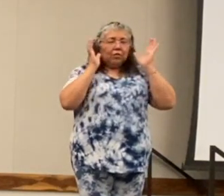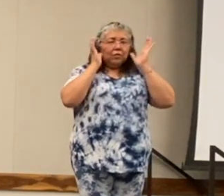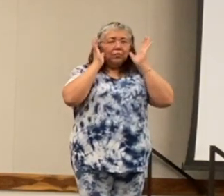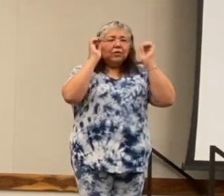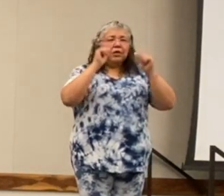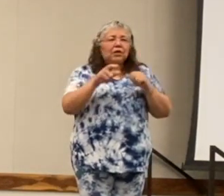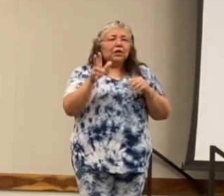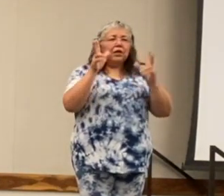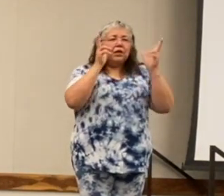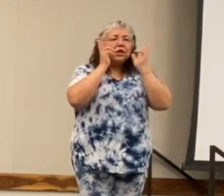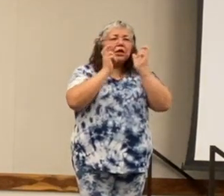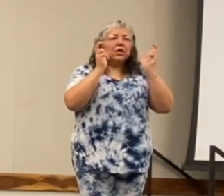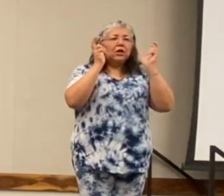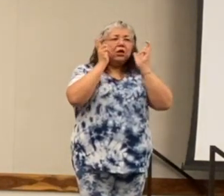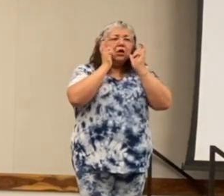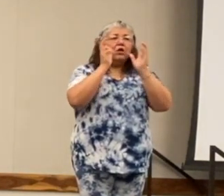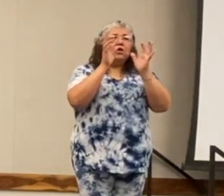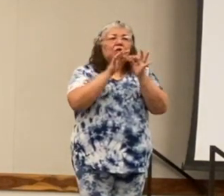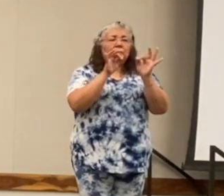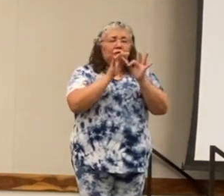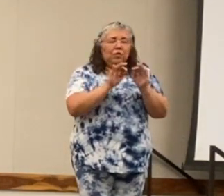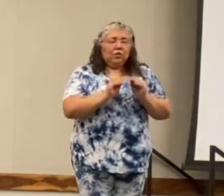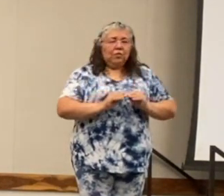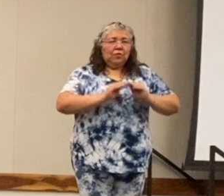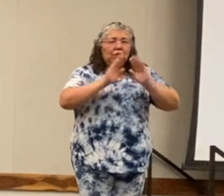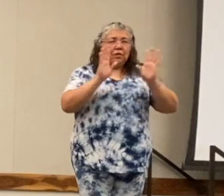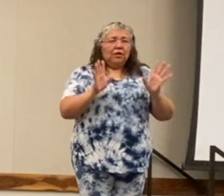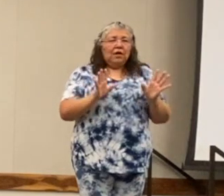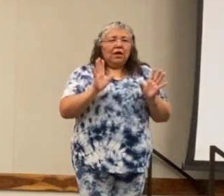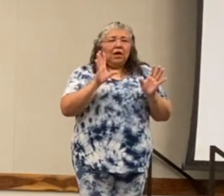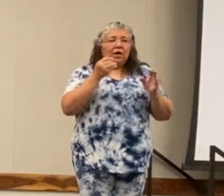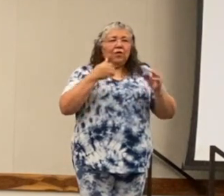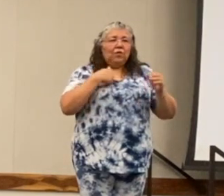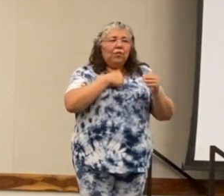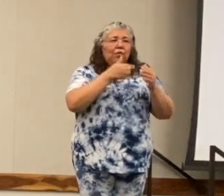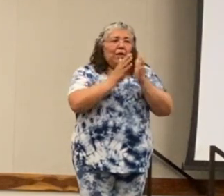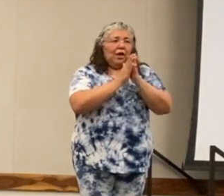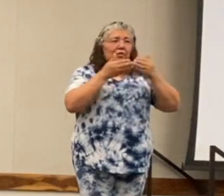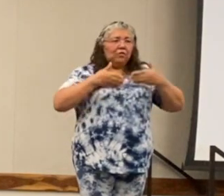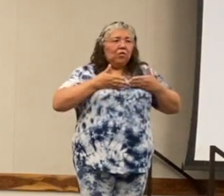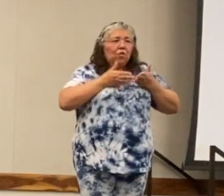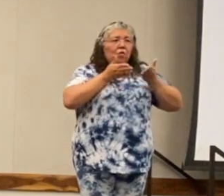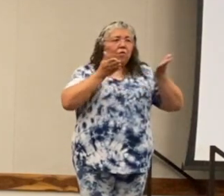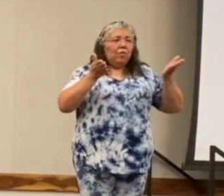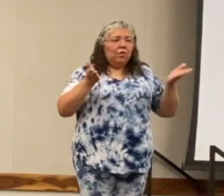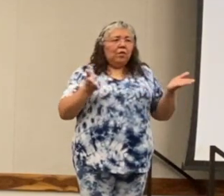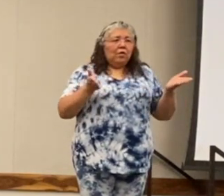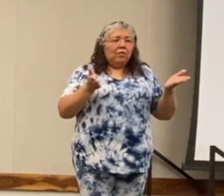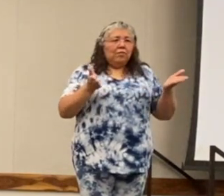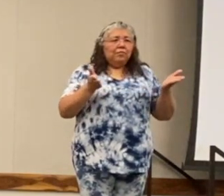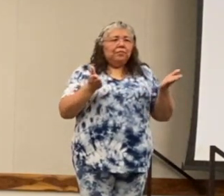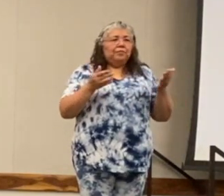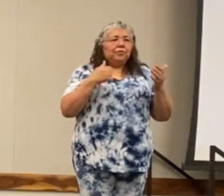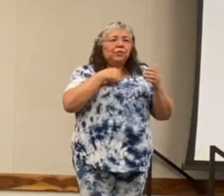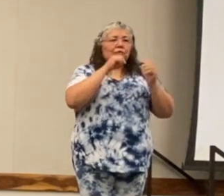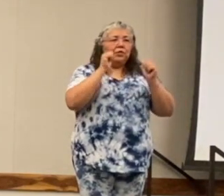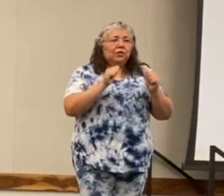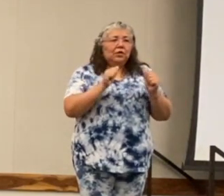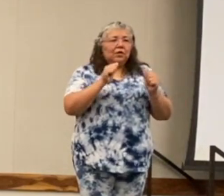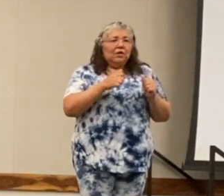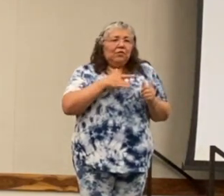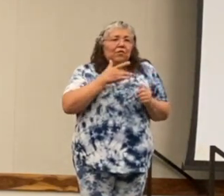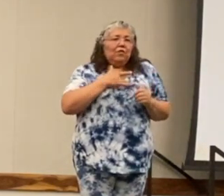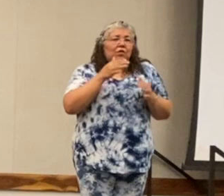so we can hear your word more clearly. And Father, we ask that you open up our hearts so we can feel your word more clearly. God, you're